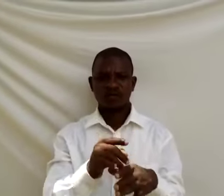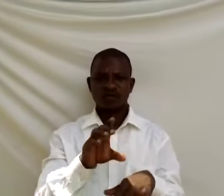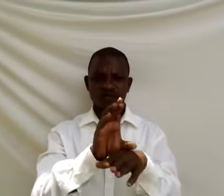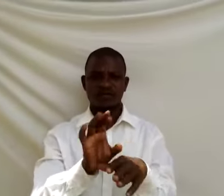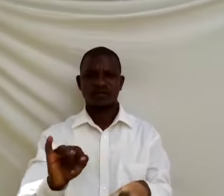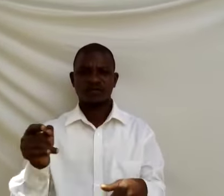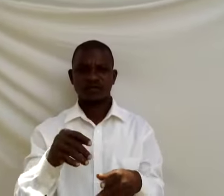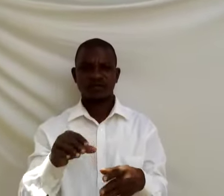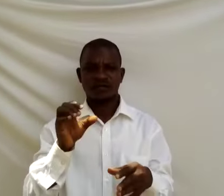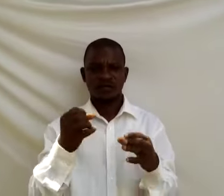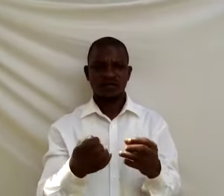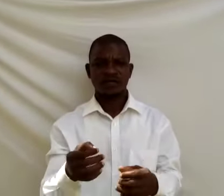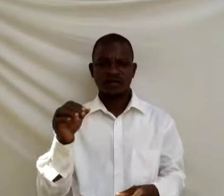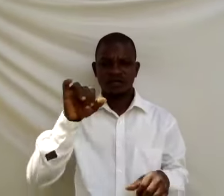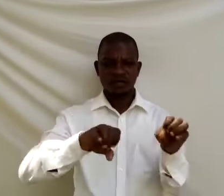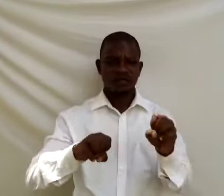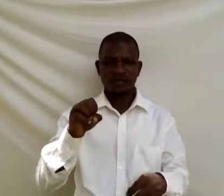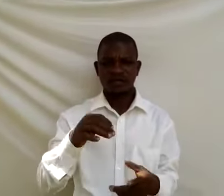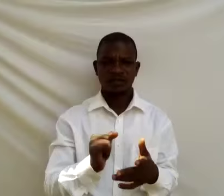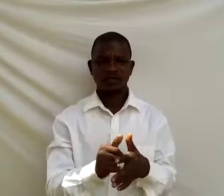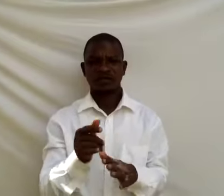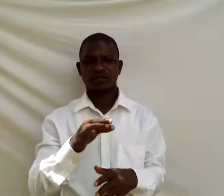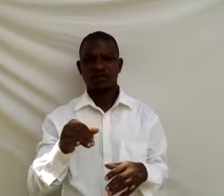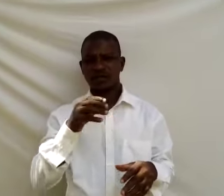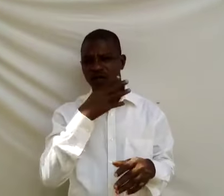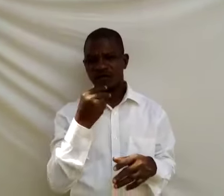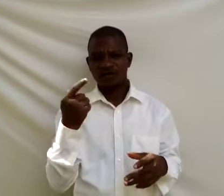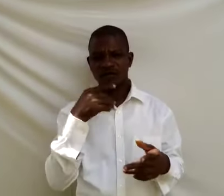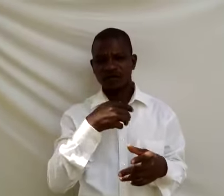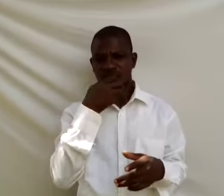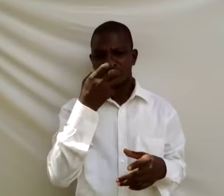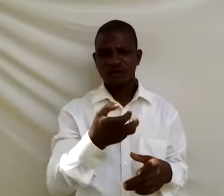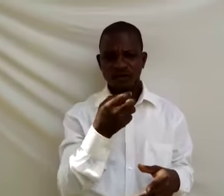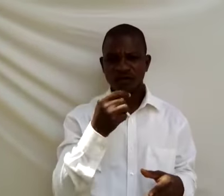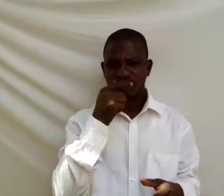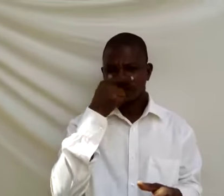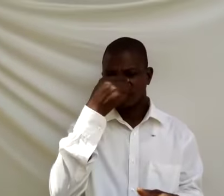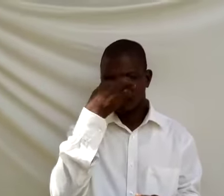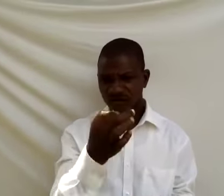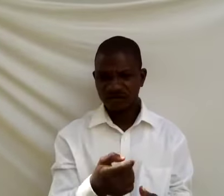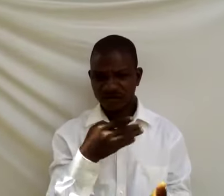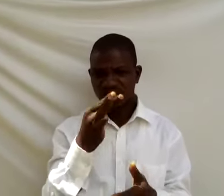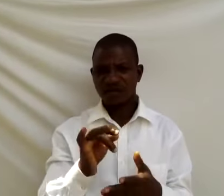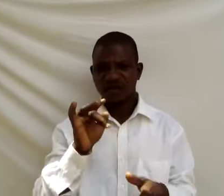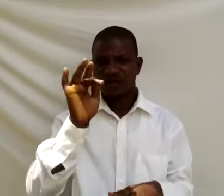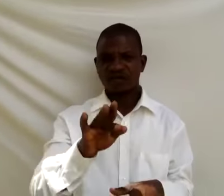experiments. Avoid talking, coughing, sneezing, and touching of